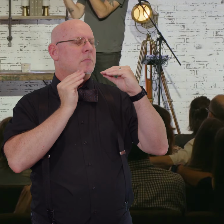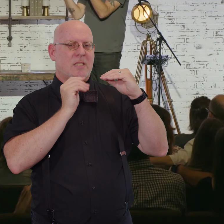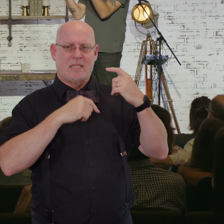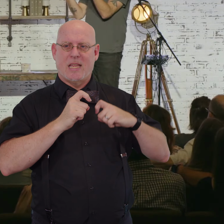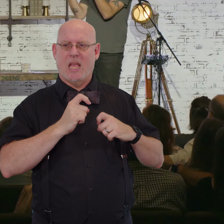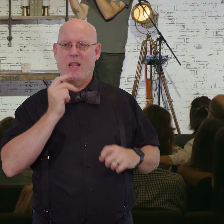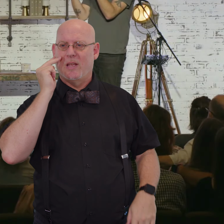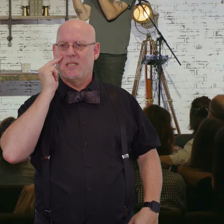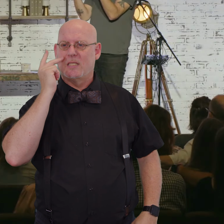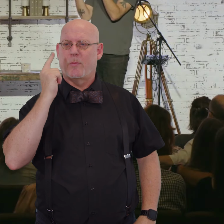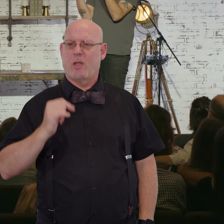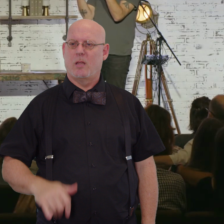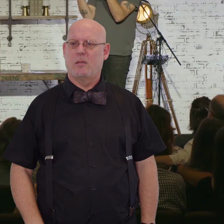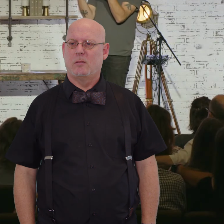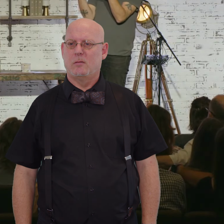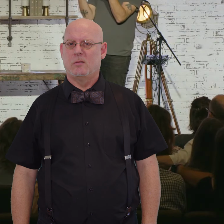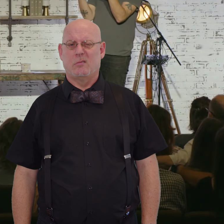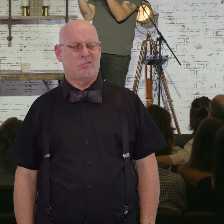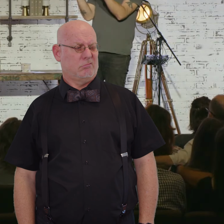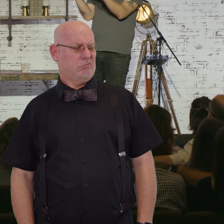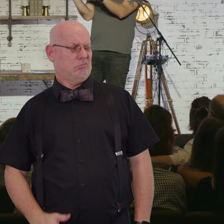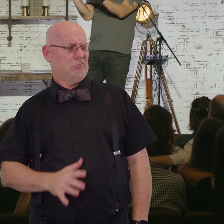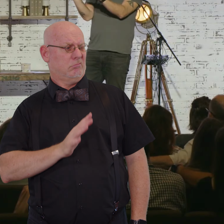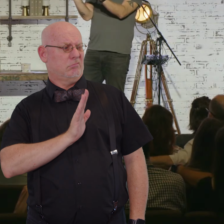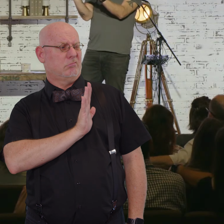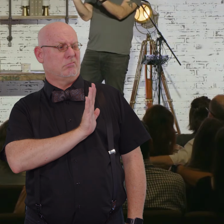and instead I see something like